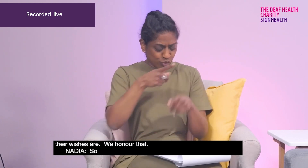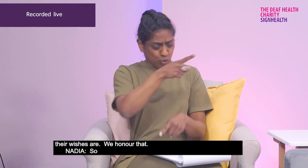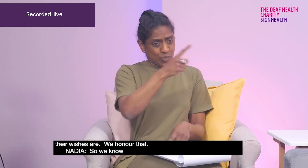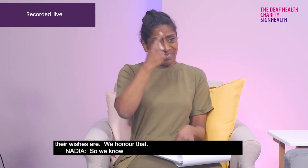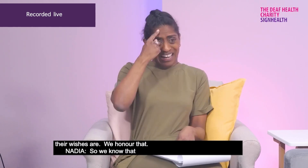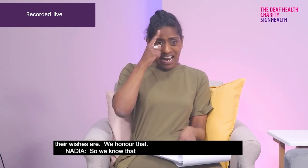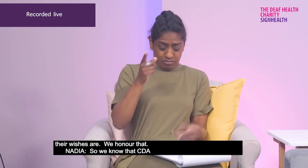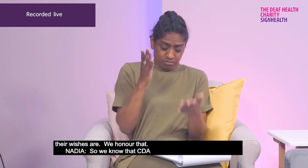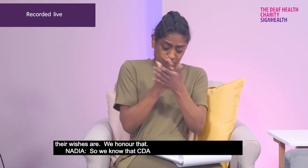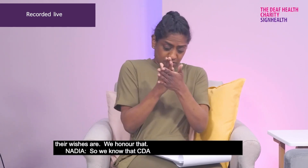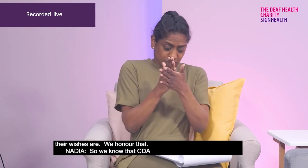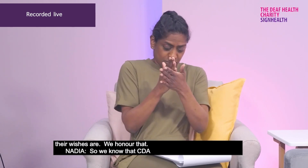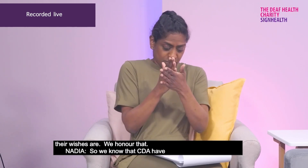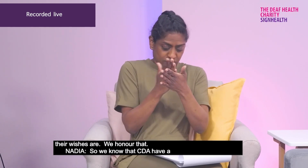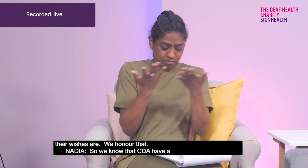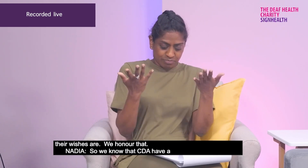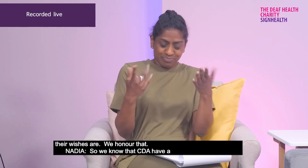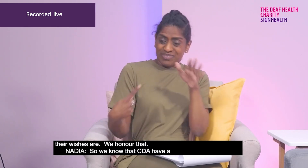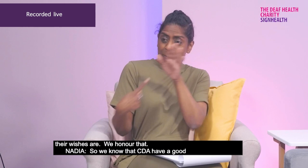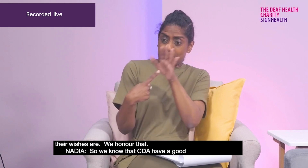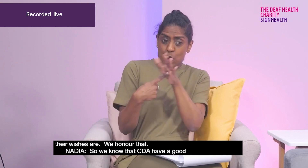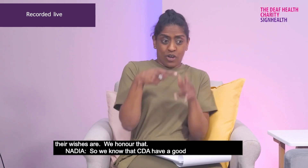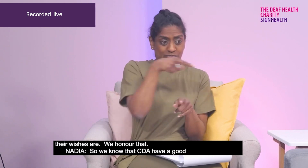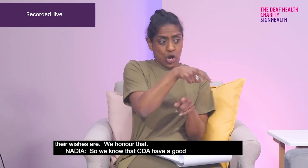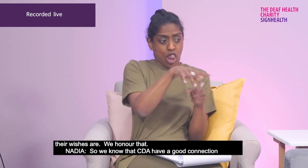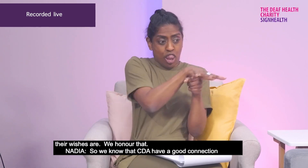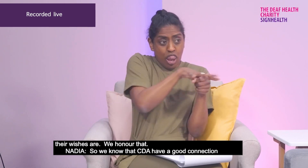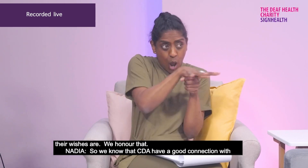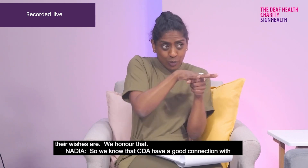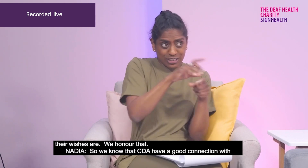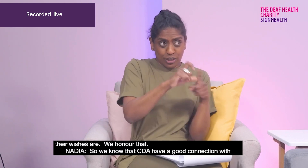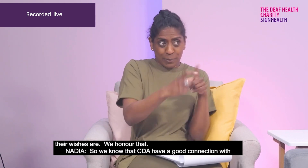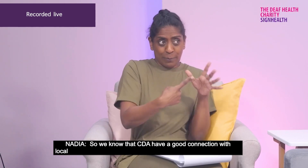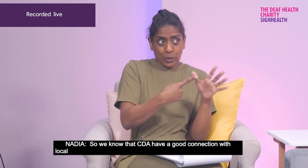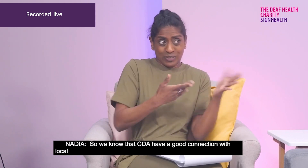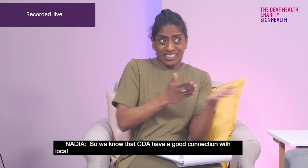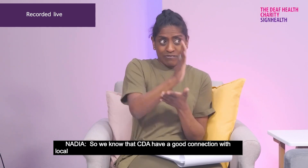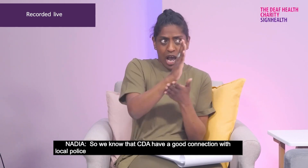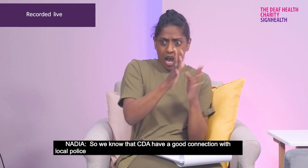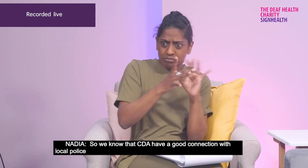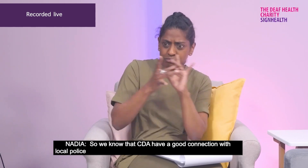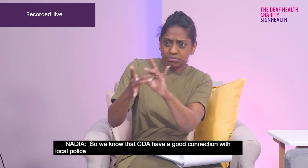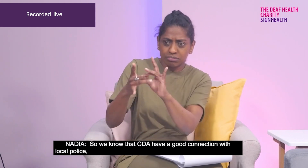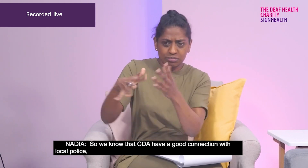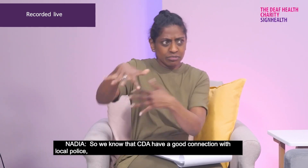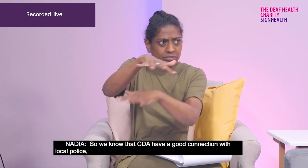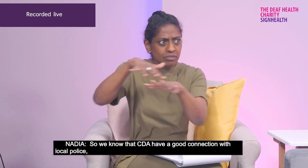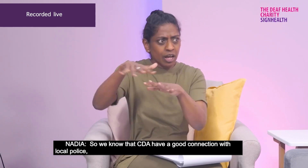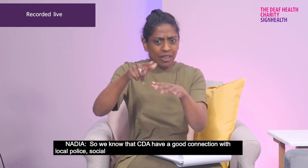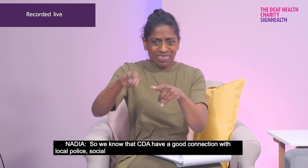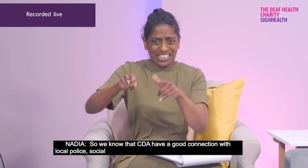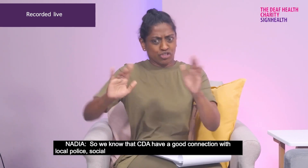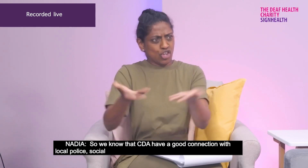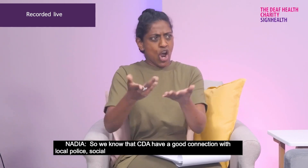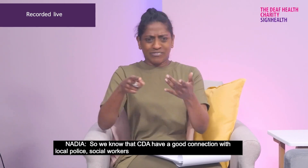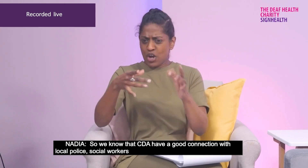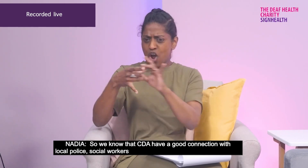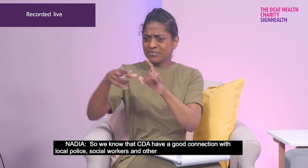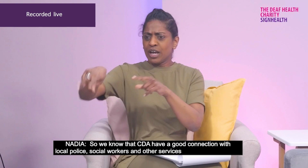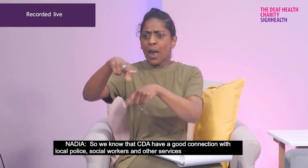So we know that CDA have a good connection with local police, social workers, and other services.